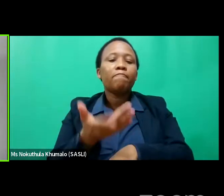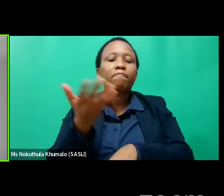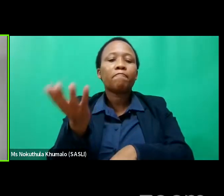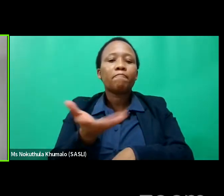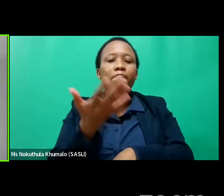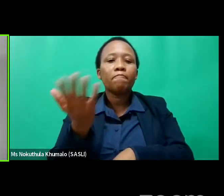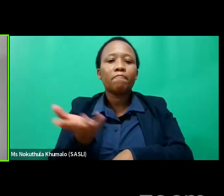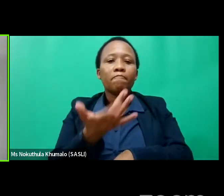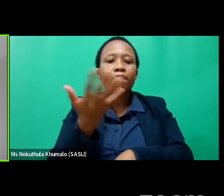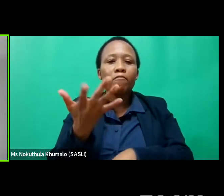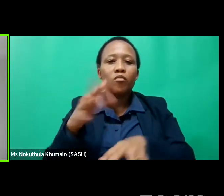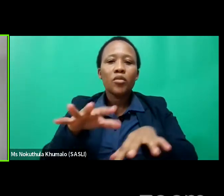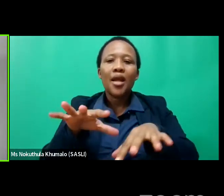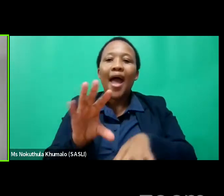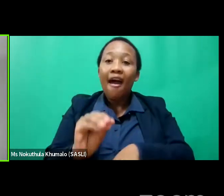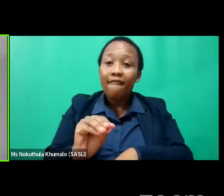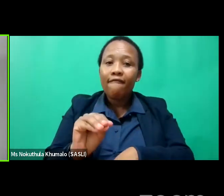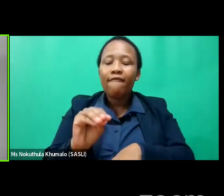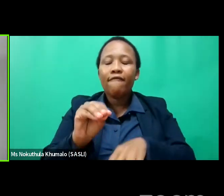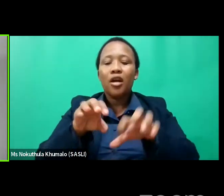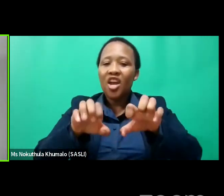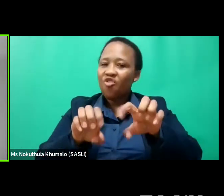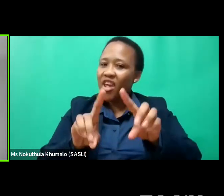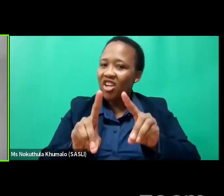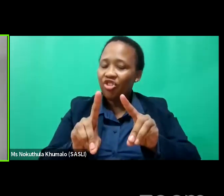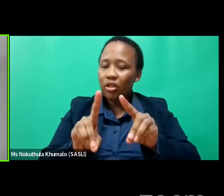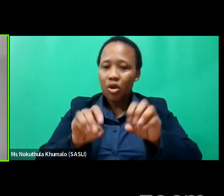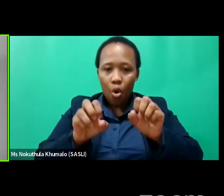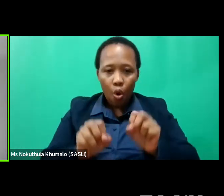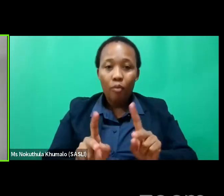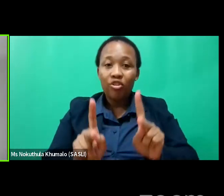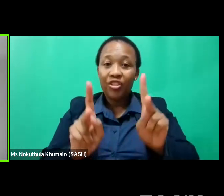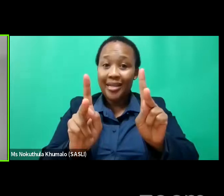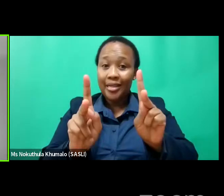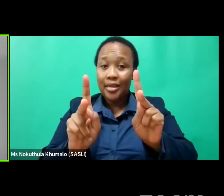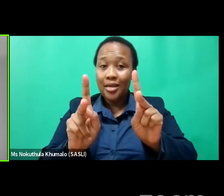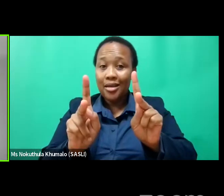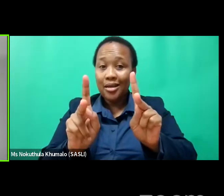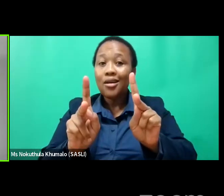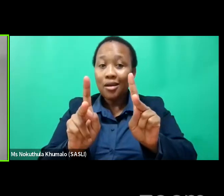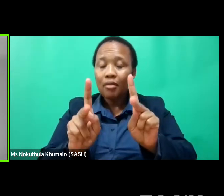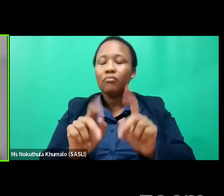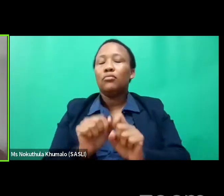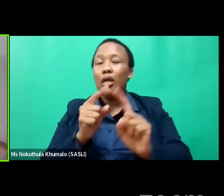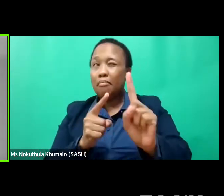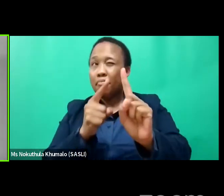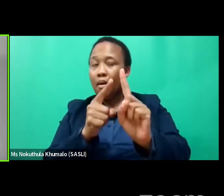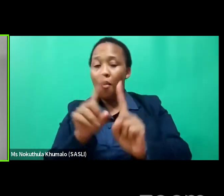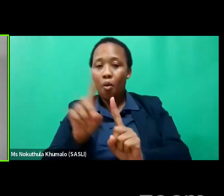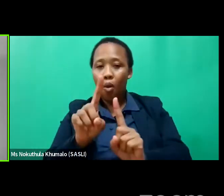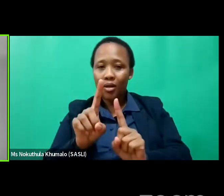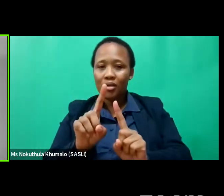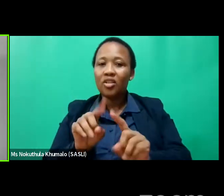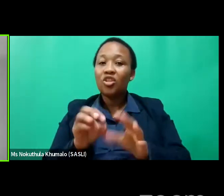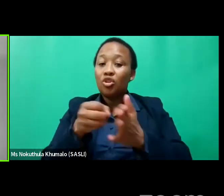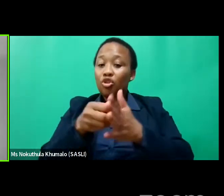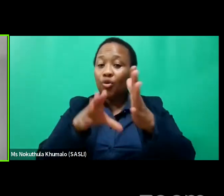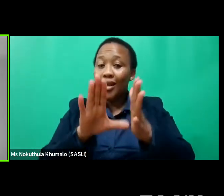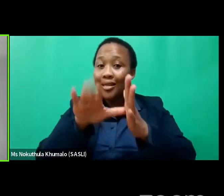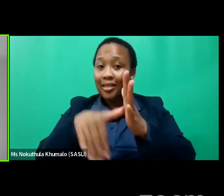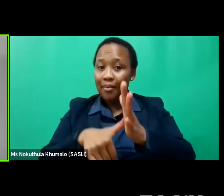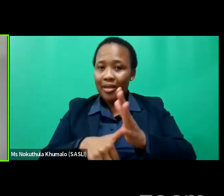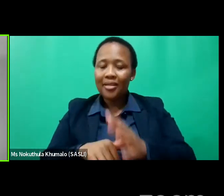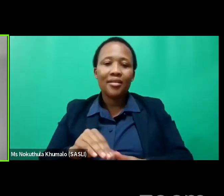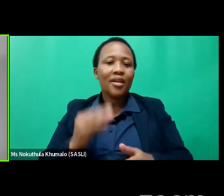education opportunities. It is one thing to get a degree and get an experience. It